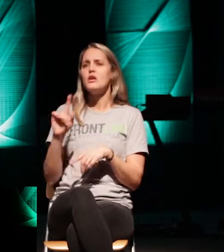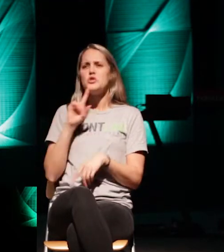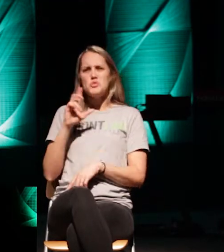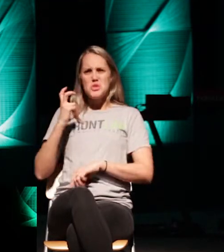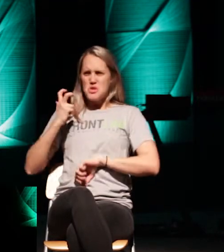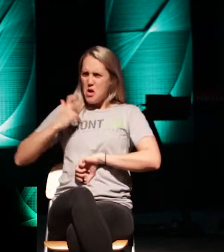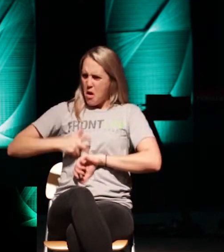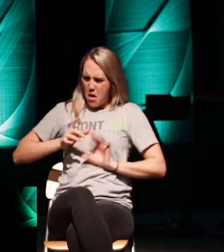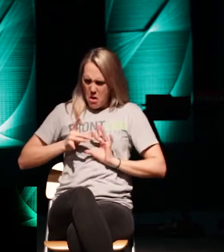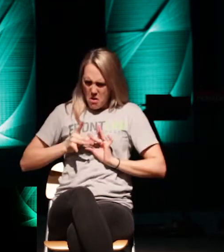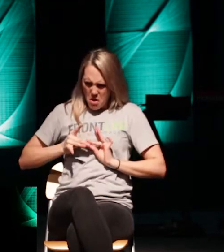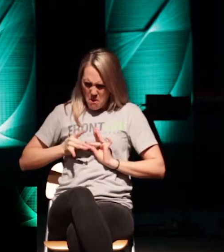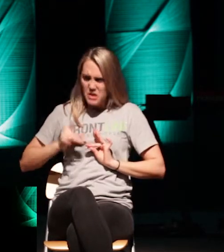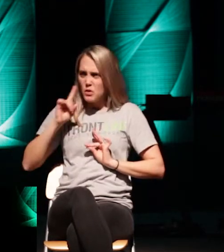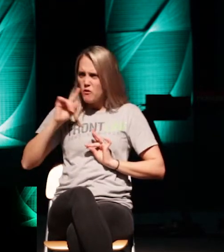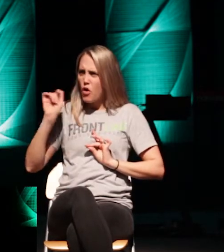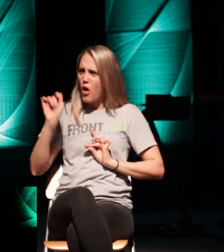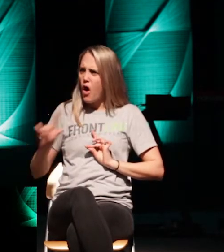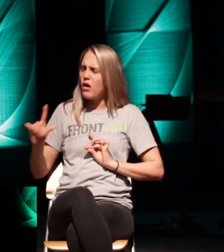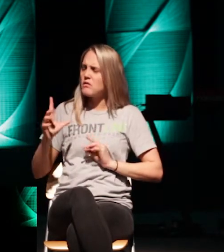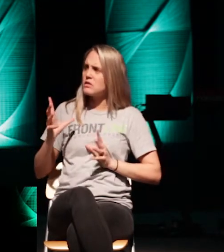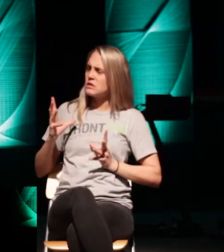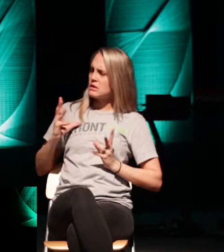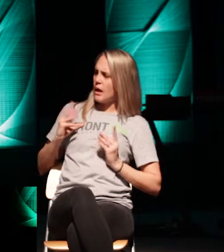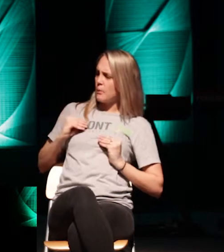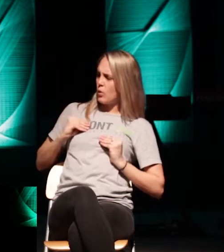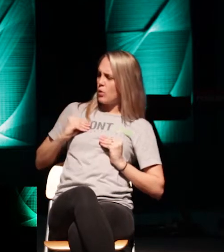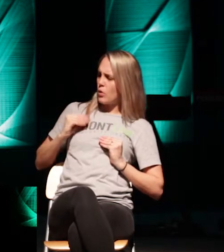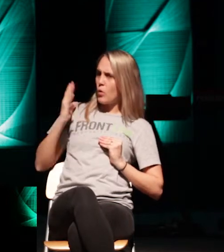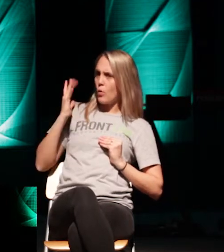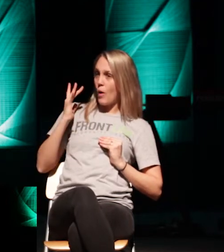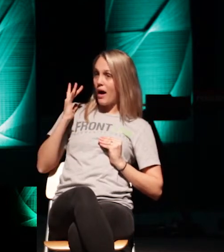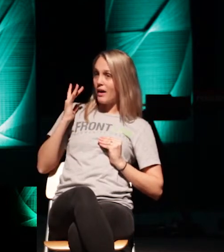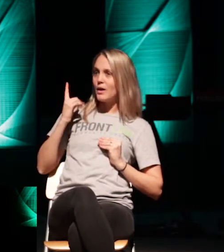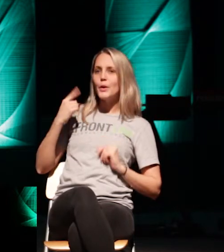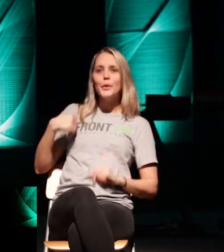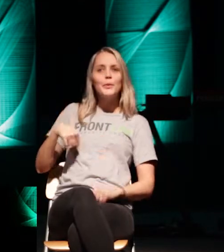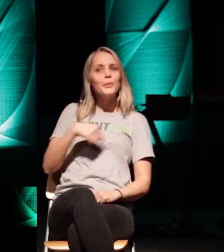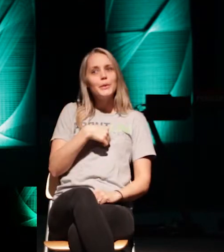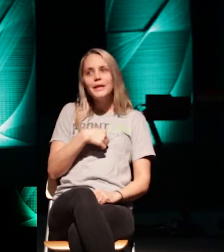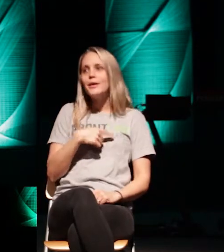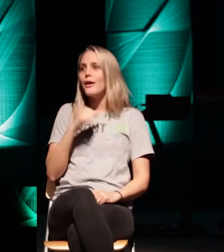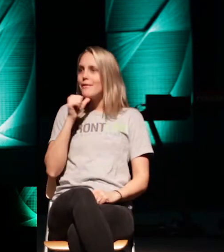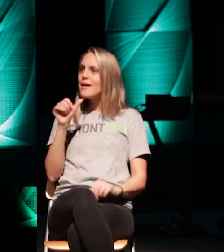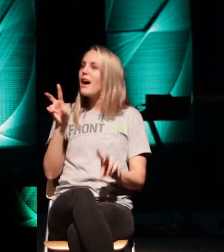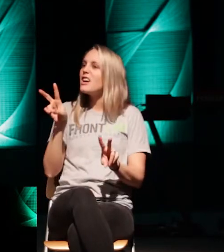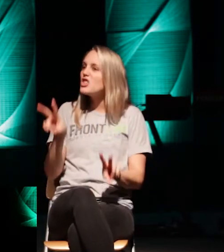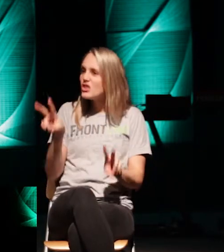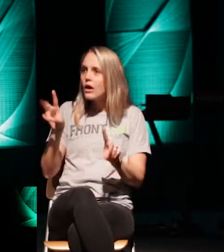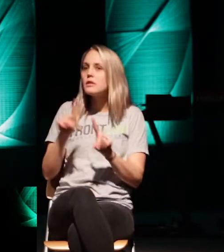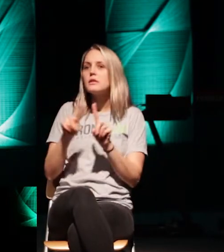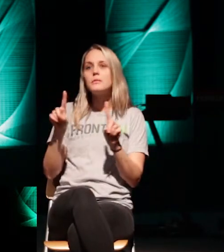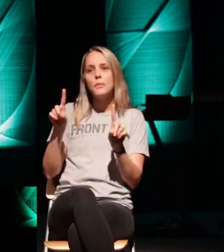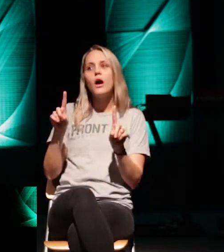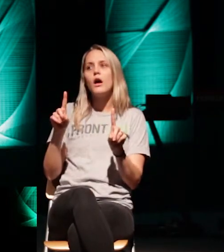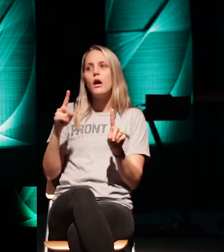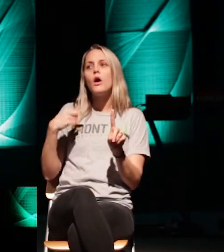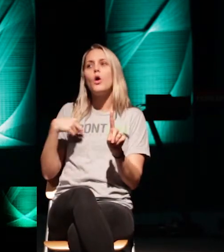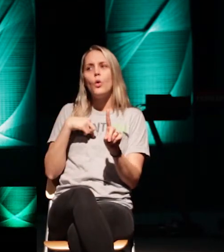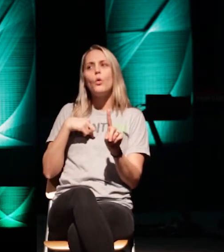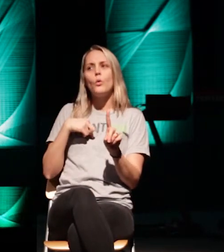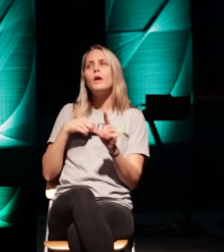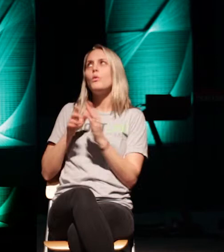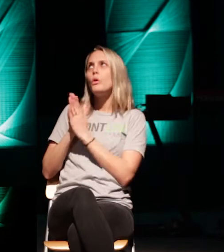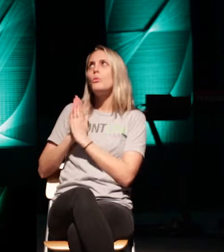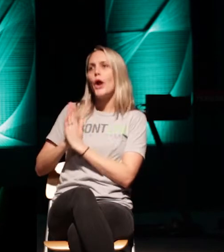for us to hear, but it's because we're not judged, and yet often we get caught playing it, just like Jonah in this